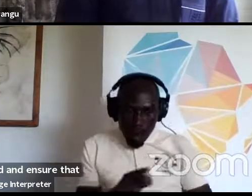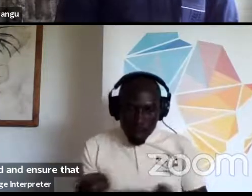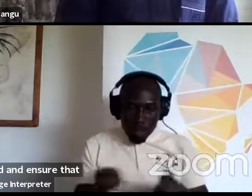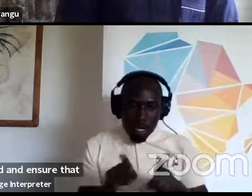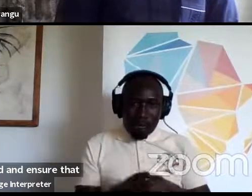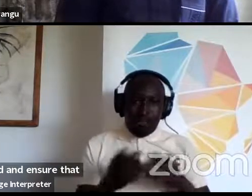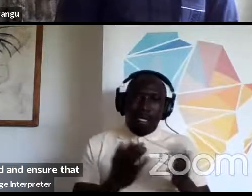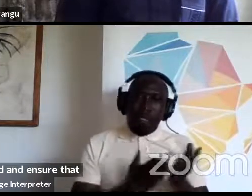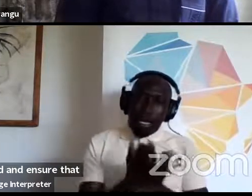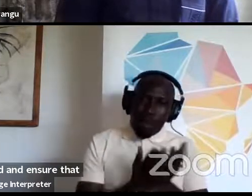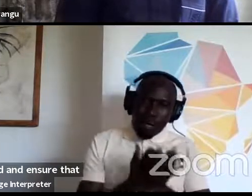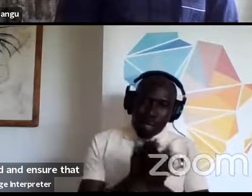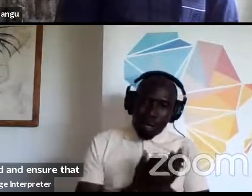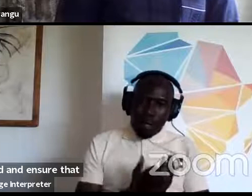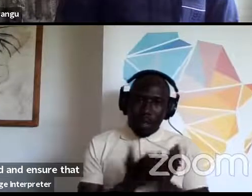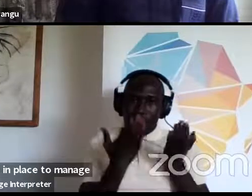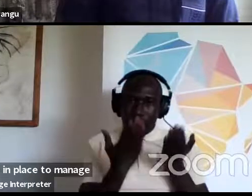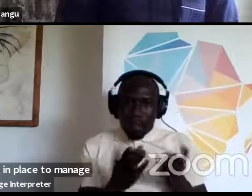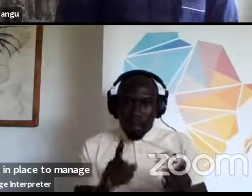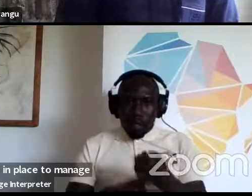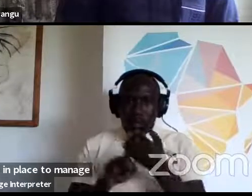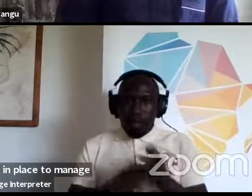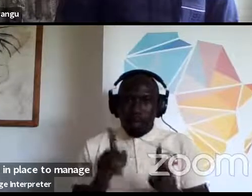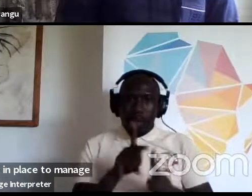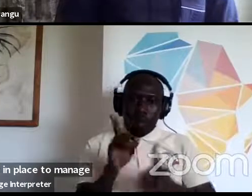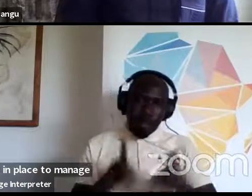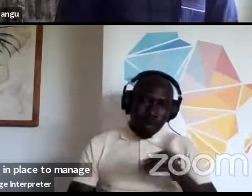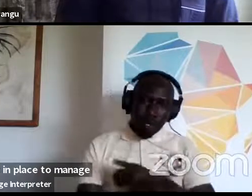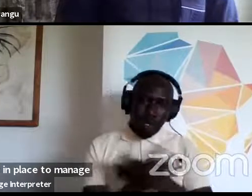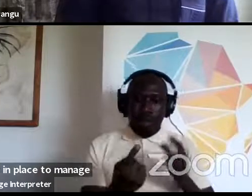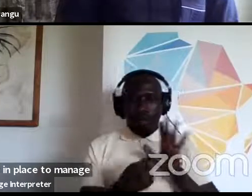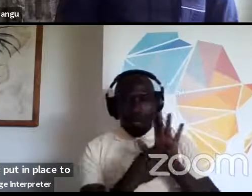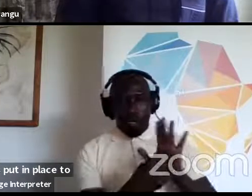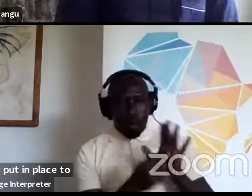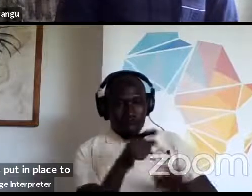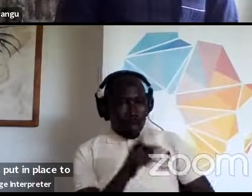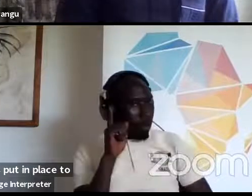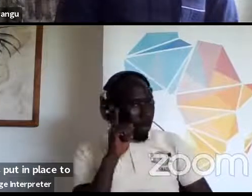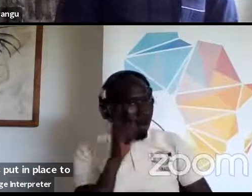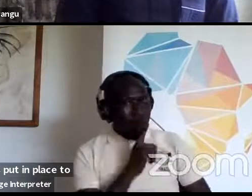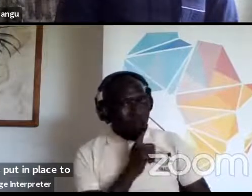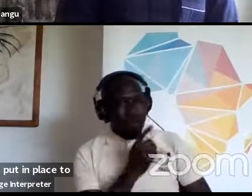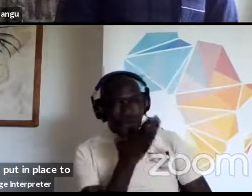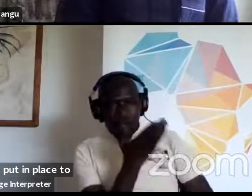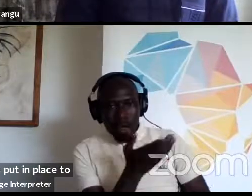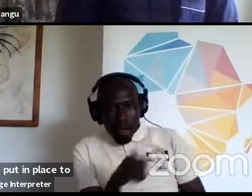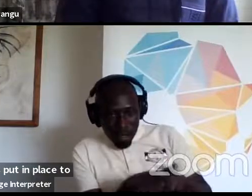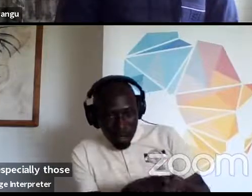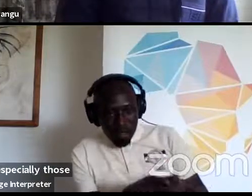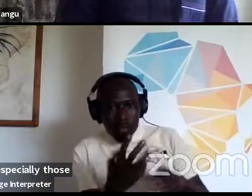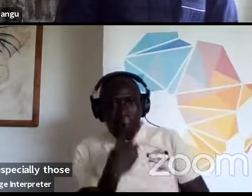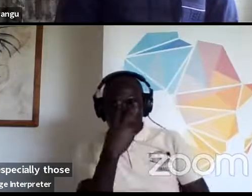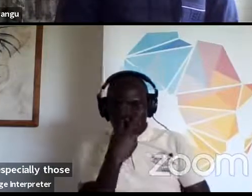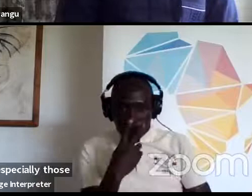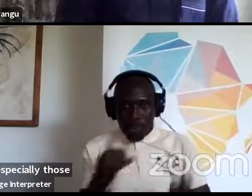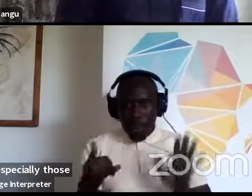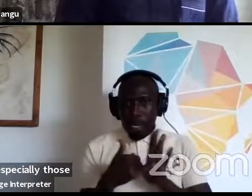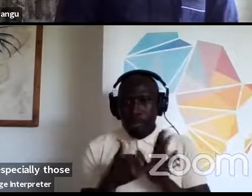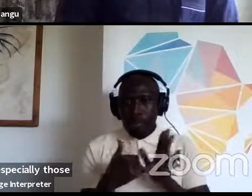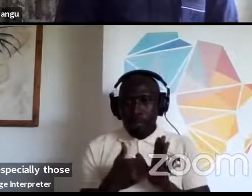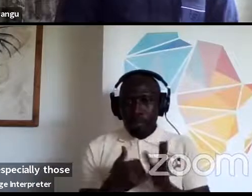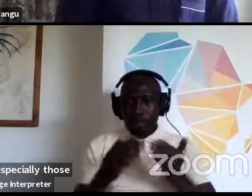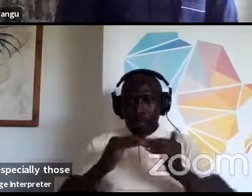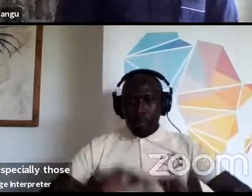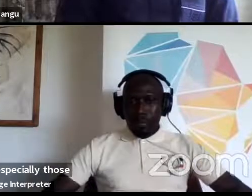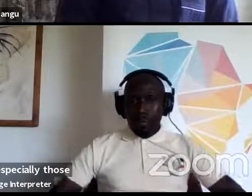facilities put in place to benefit people with disabilities, especially those with hearing impairment and those with visual impairment.